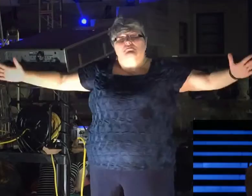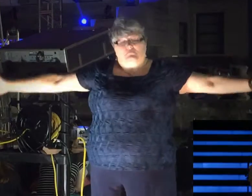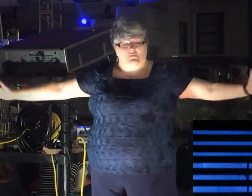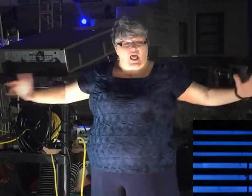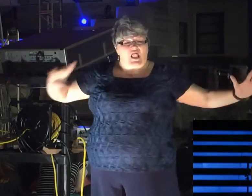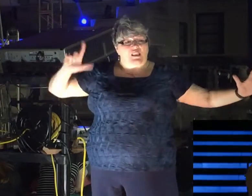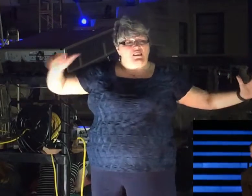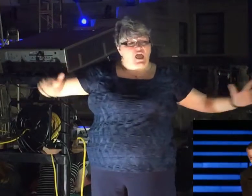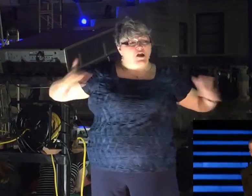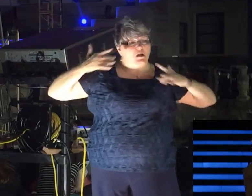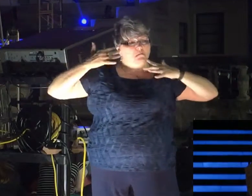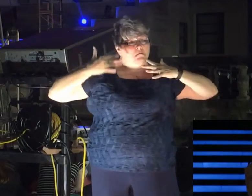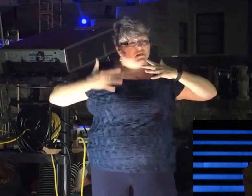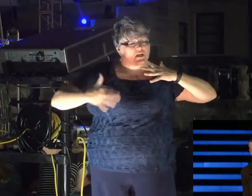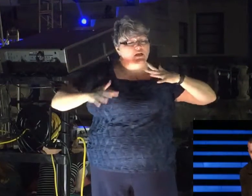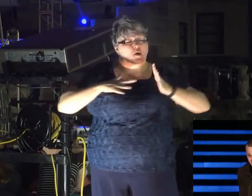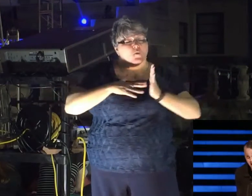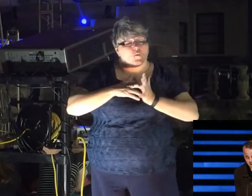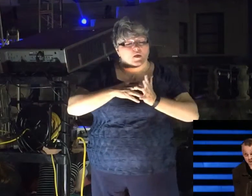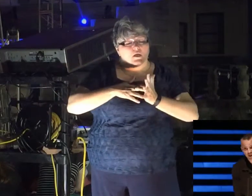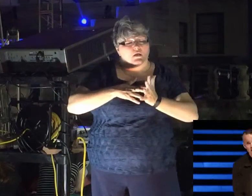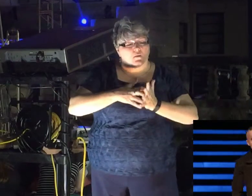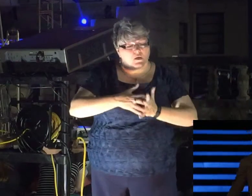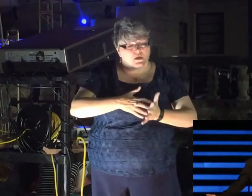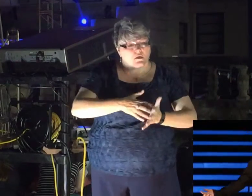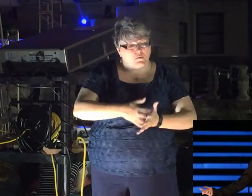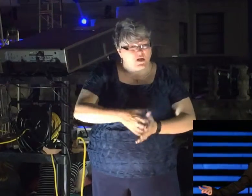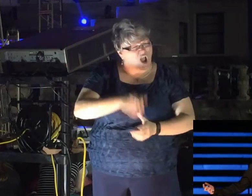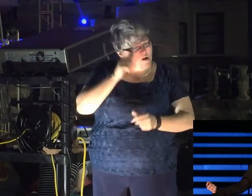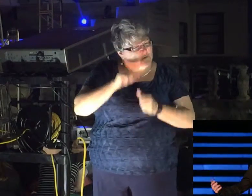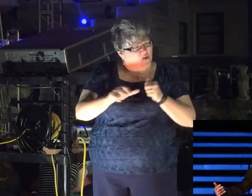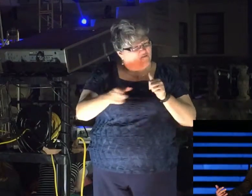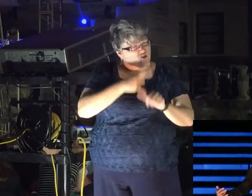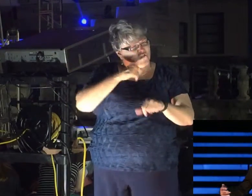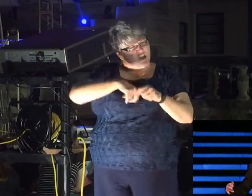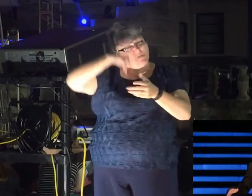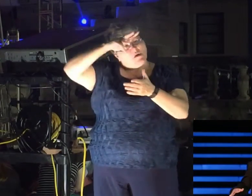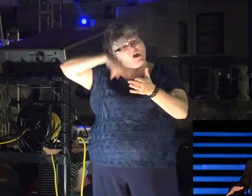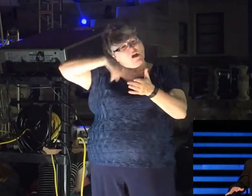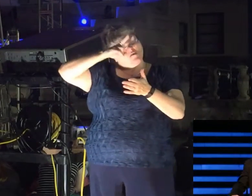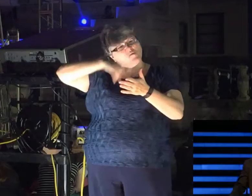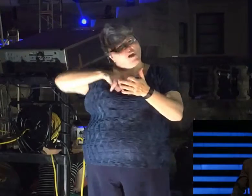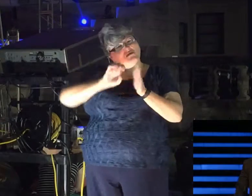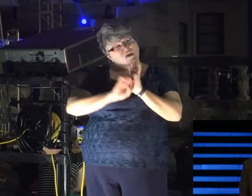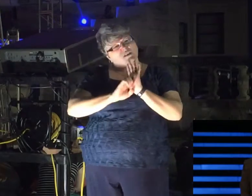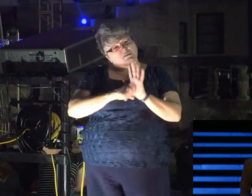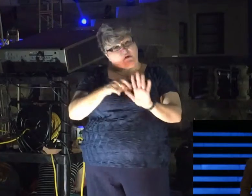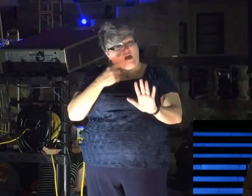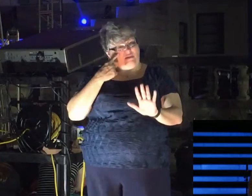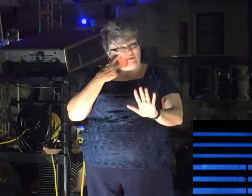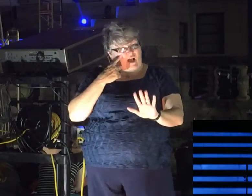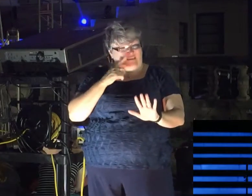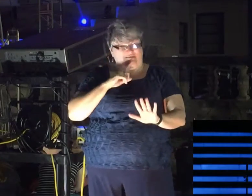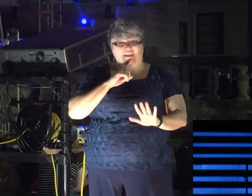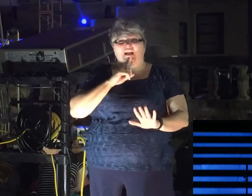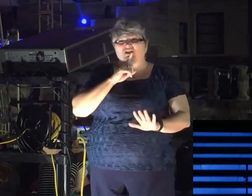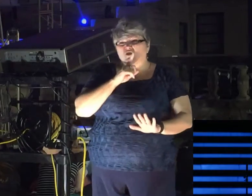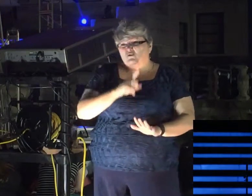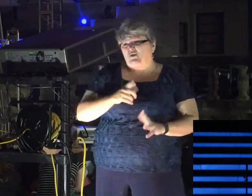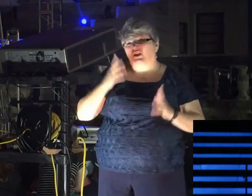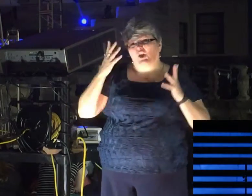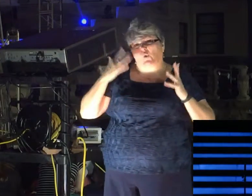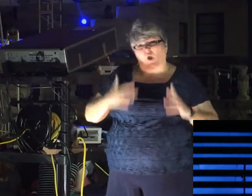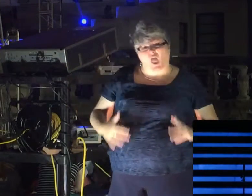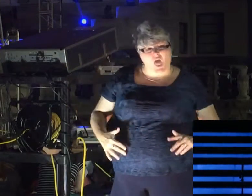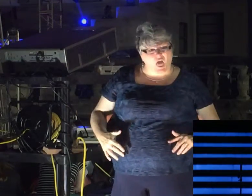down, eventually he'll bleed out and get weaker. And I remember the first time I read that illustration, I thought, that's